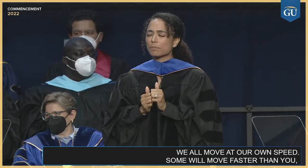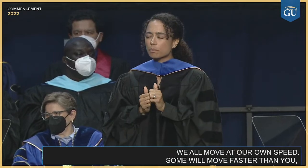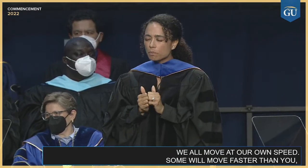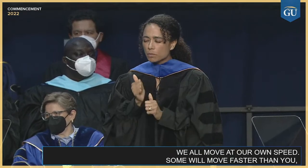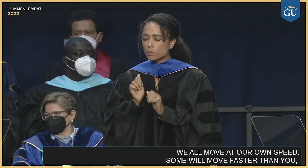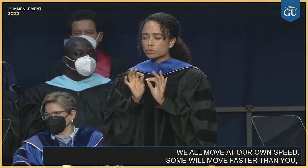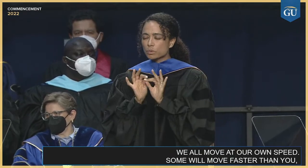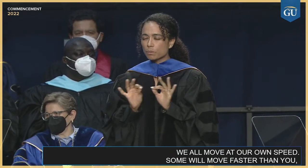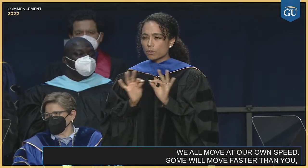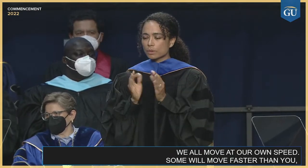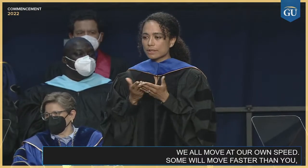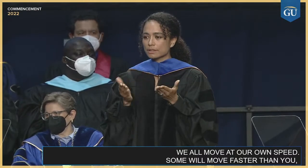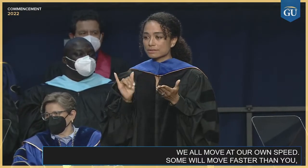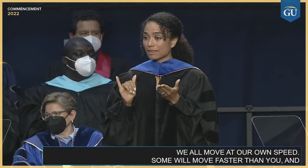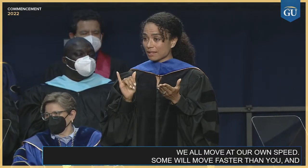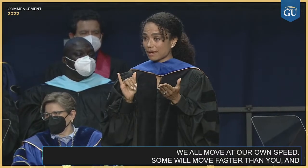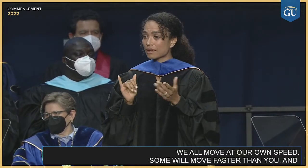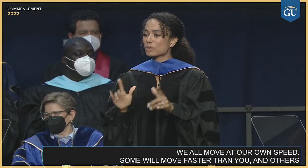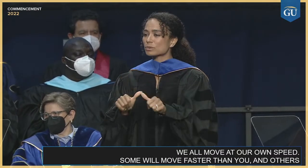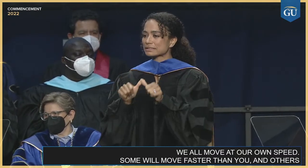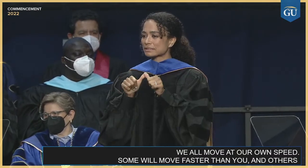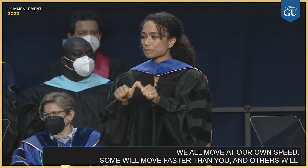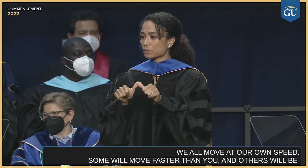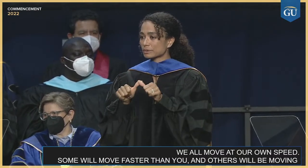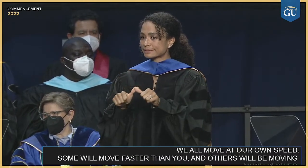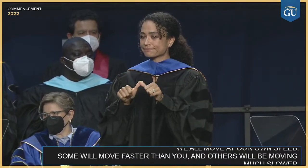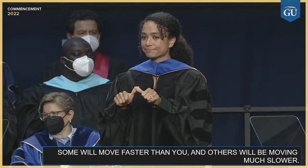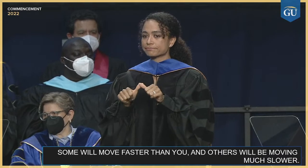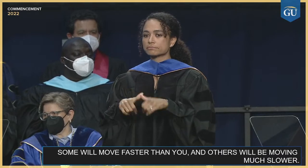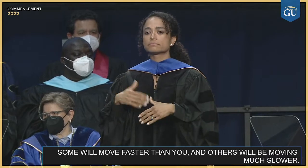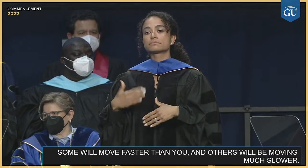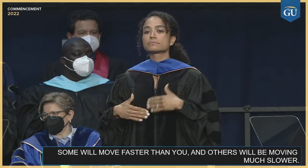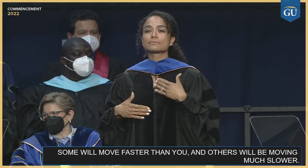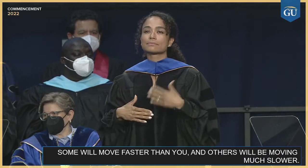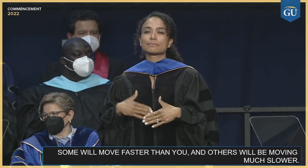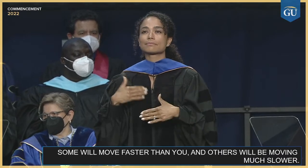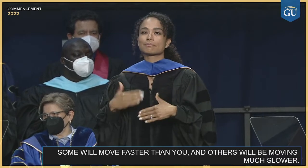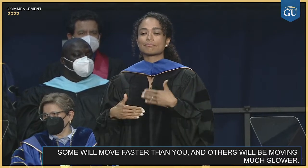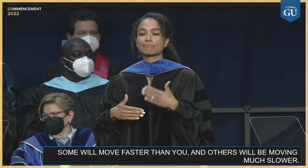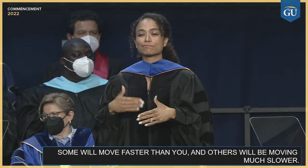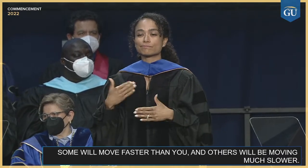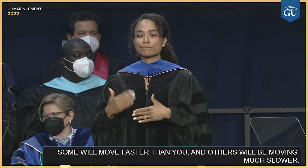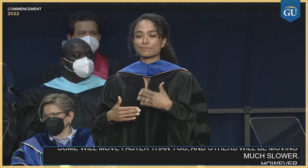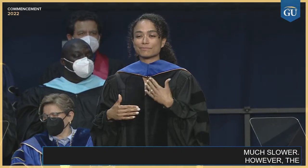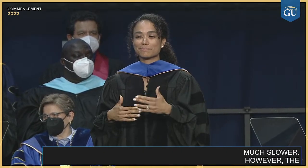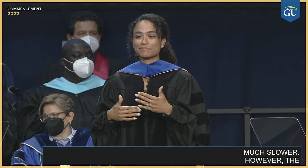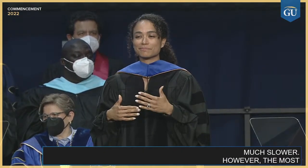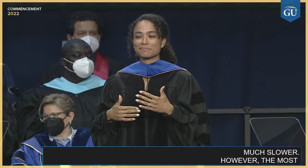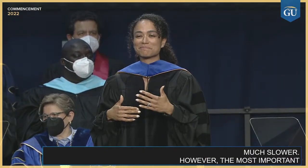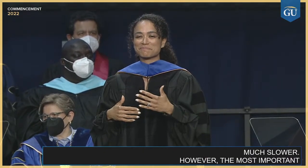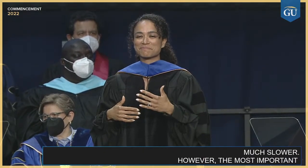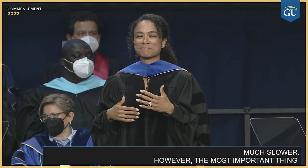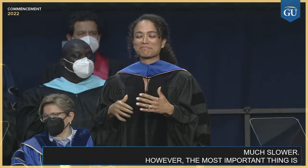However, the most important thing is that you keep going.